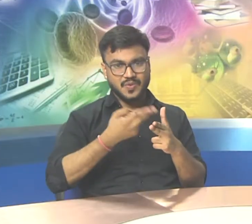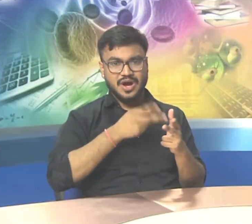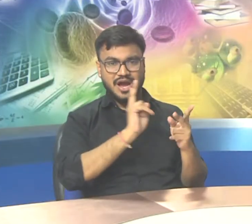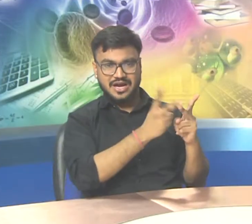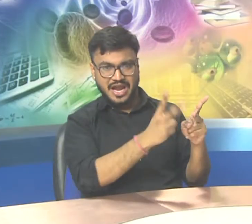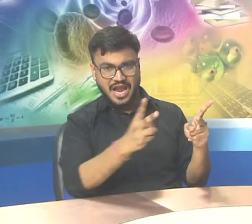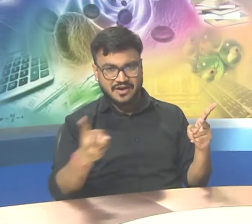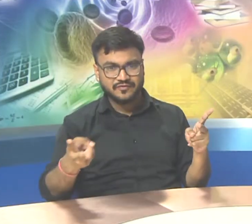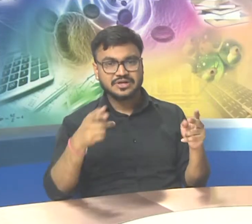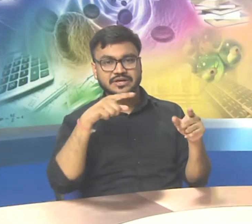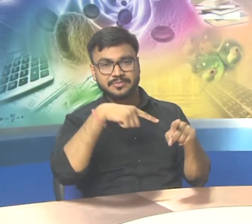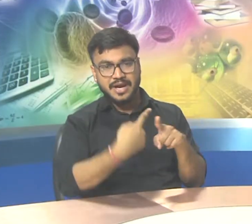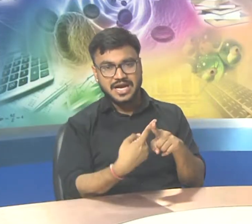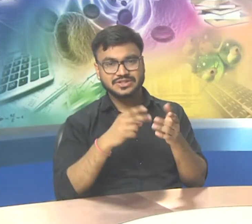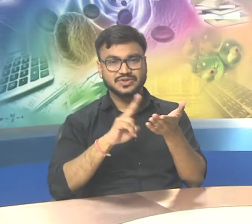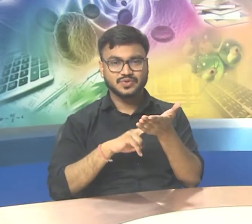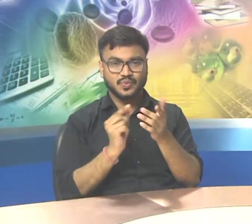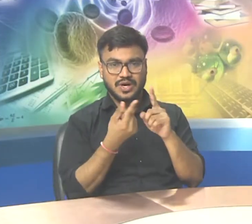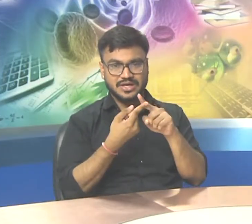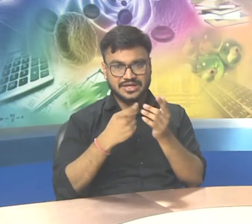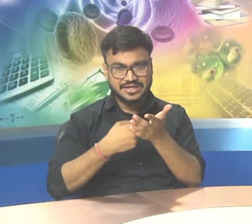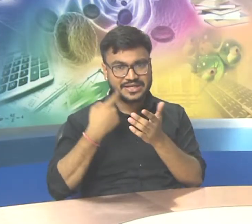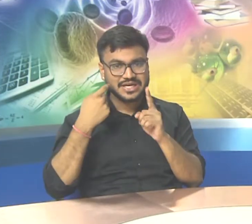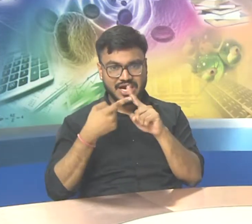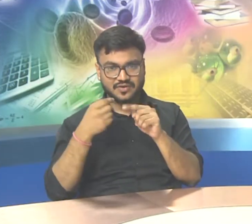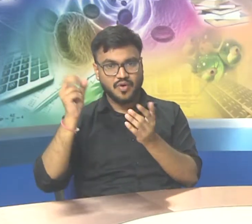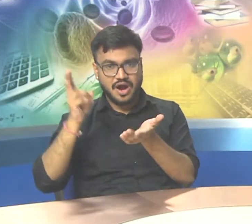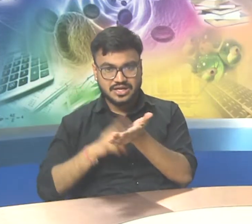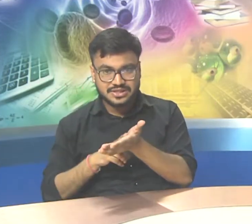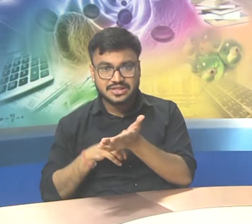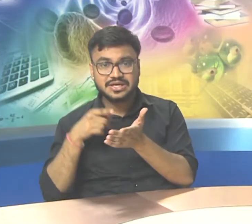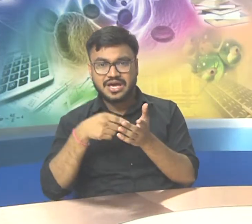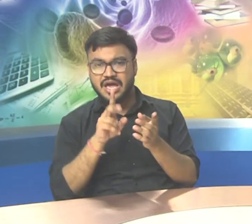what are nutrients and nutrition,